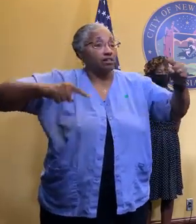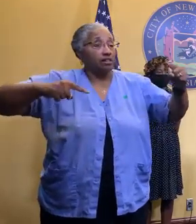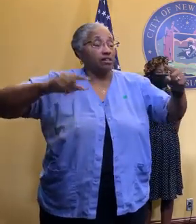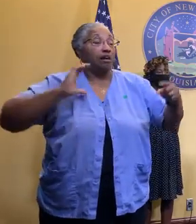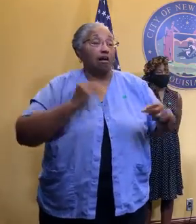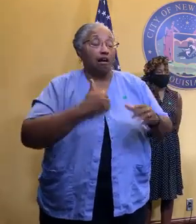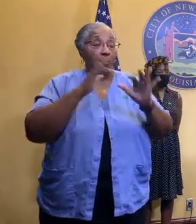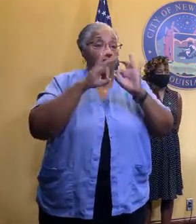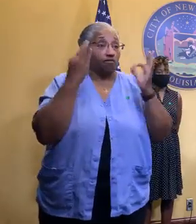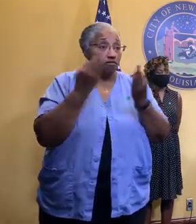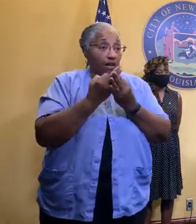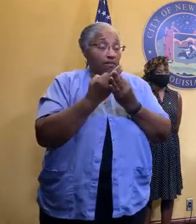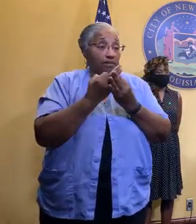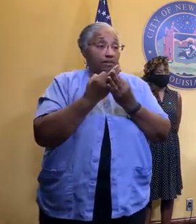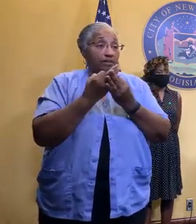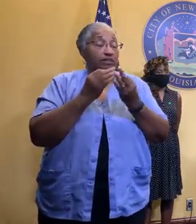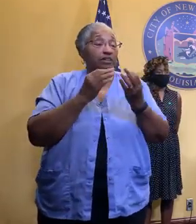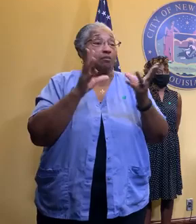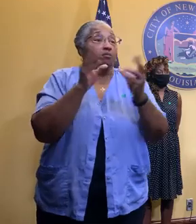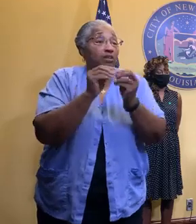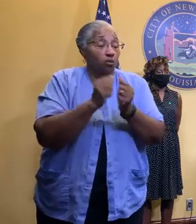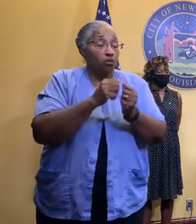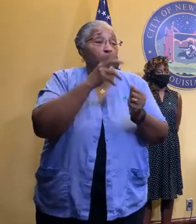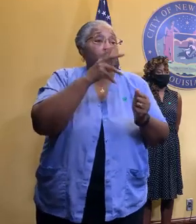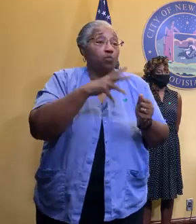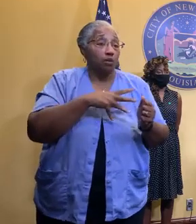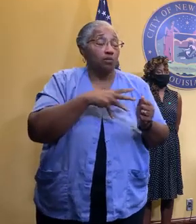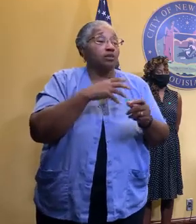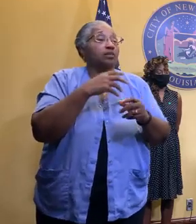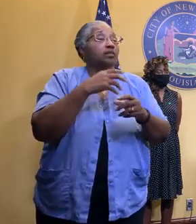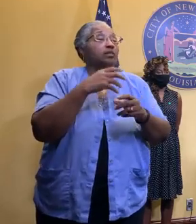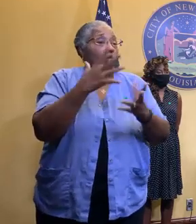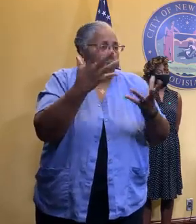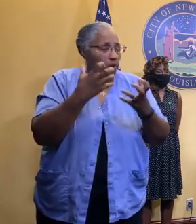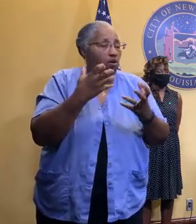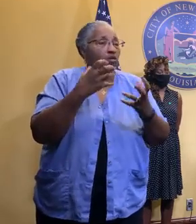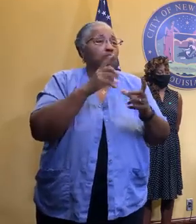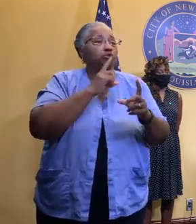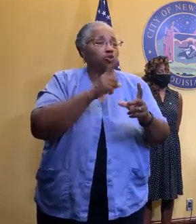women, and making sure that they're getting the care that they deserve.